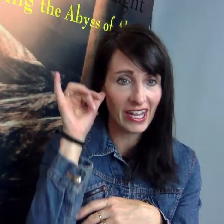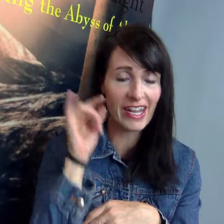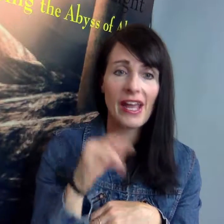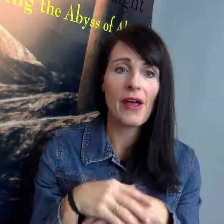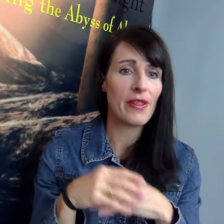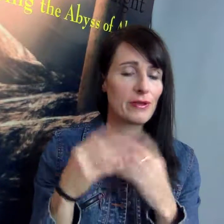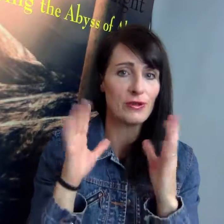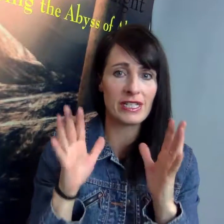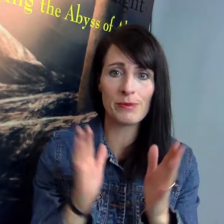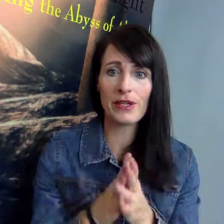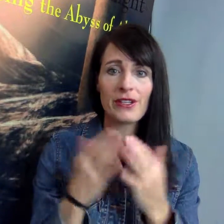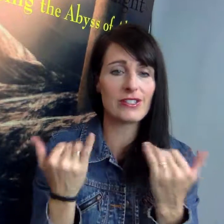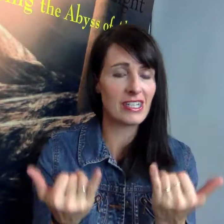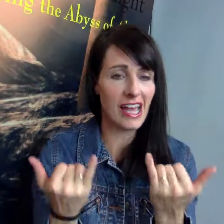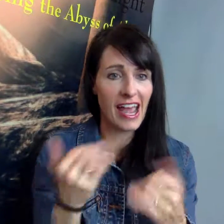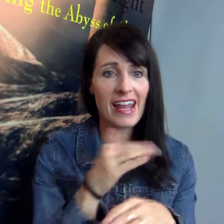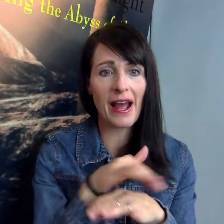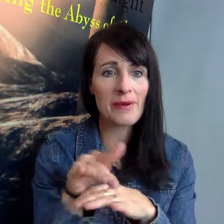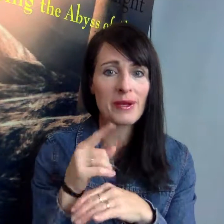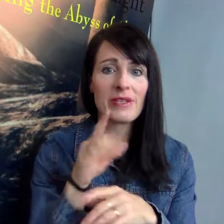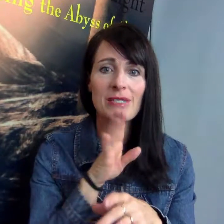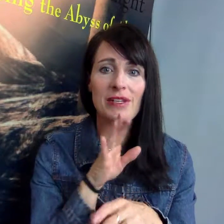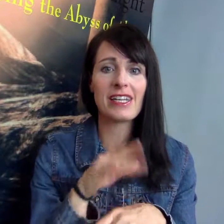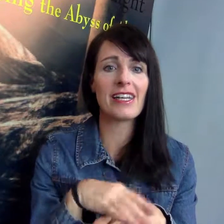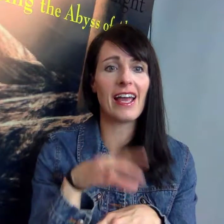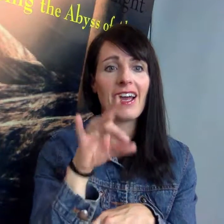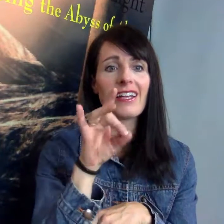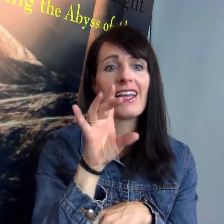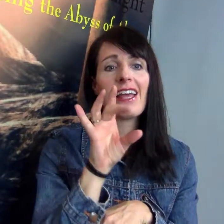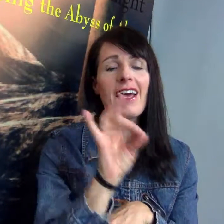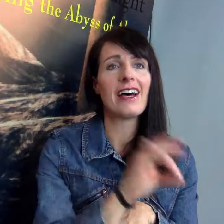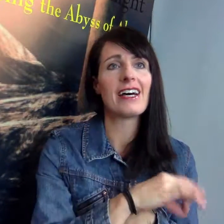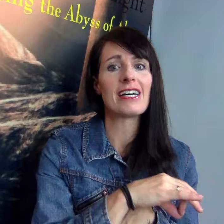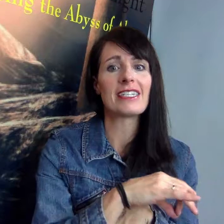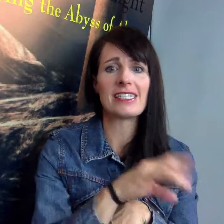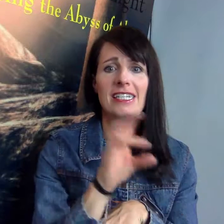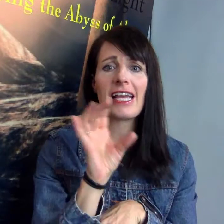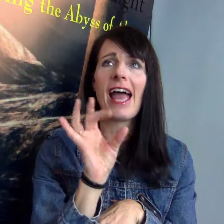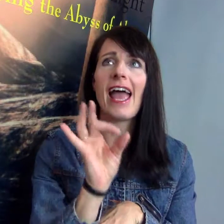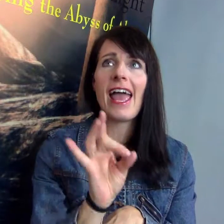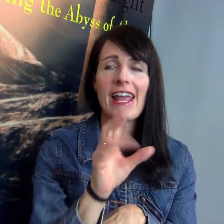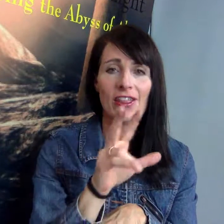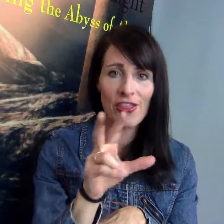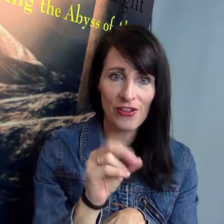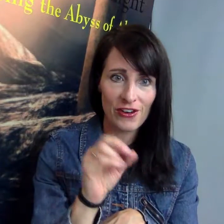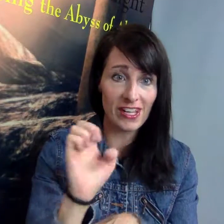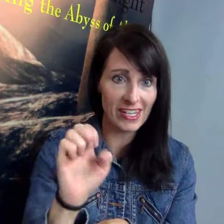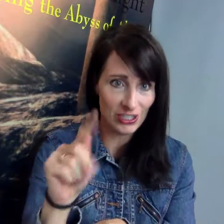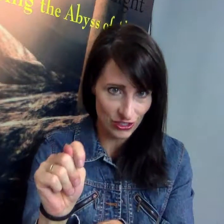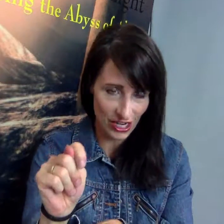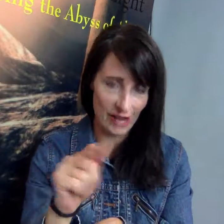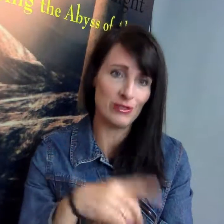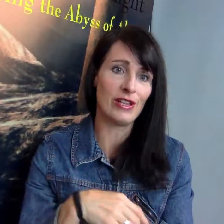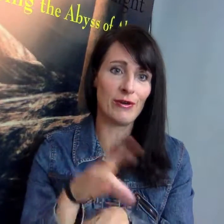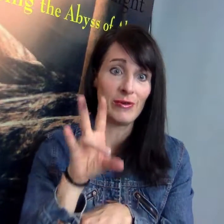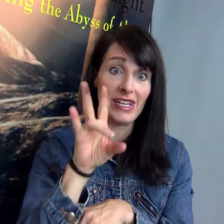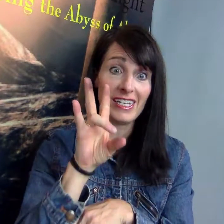there was a great speaker tonight I'm going to be speaking at let's see 8 30 eastern time so that would be